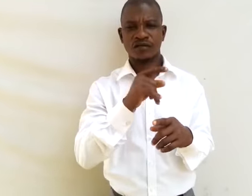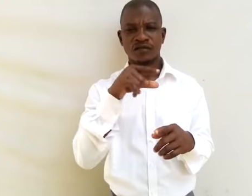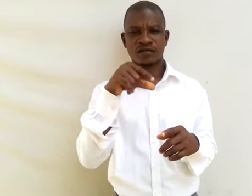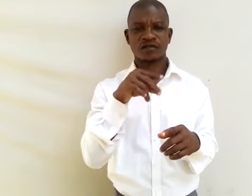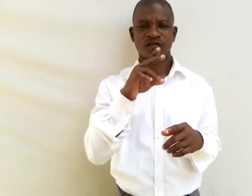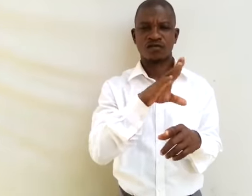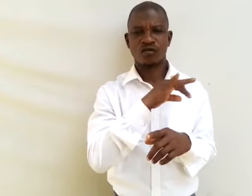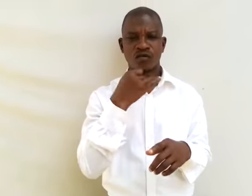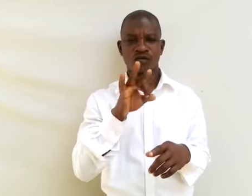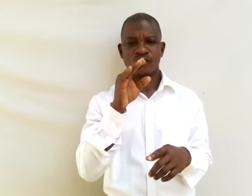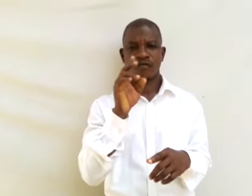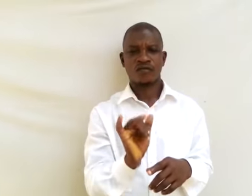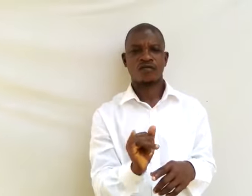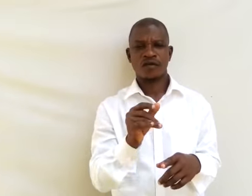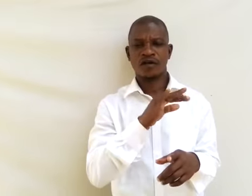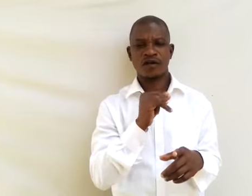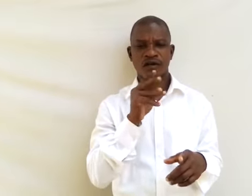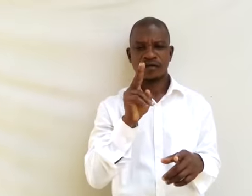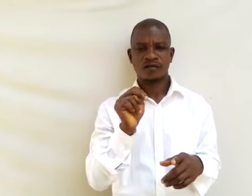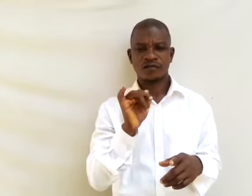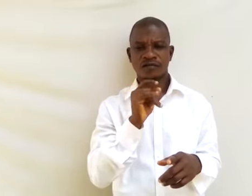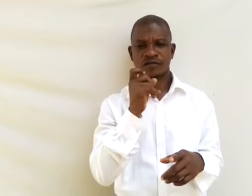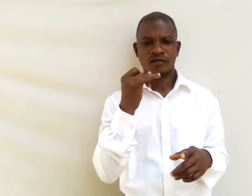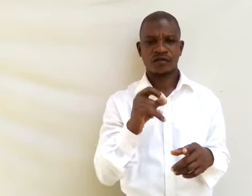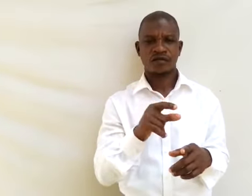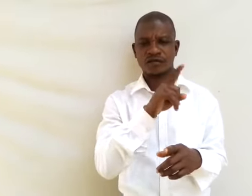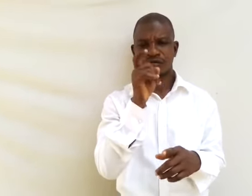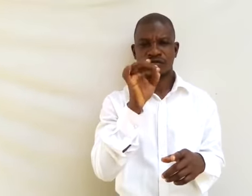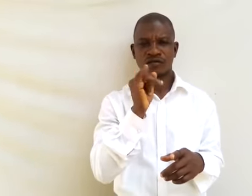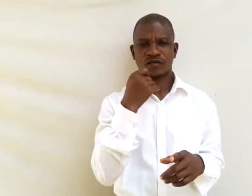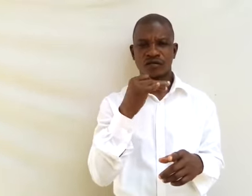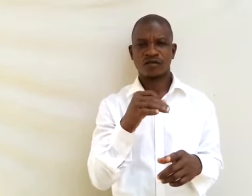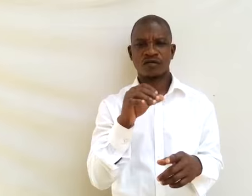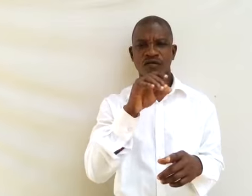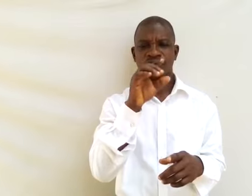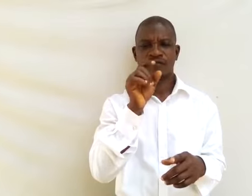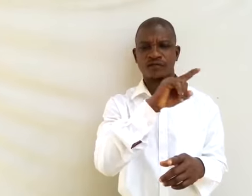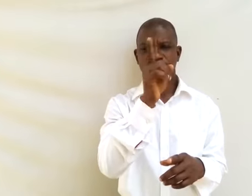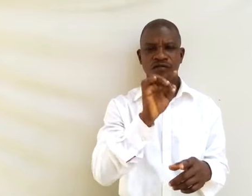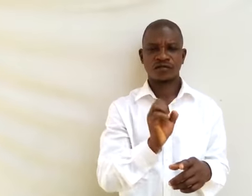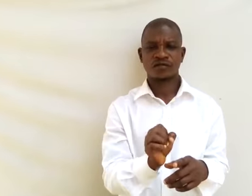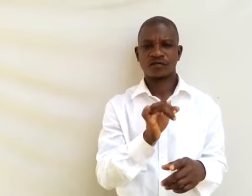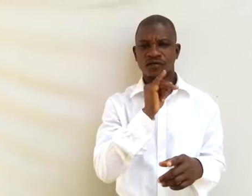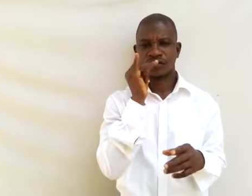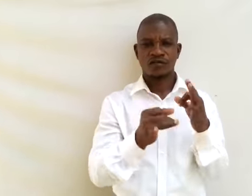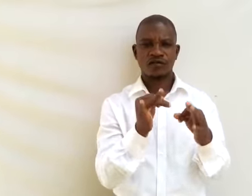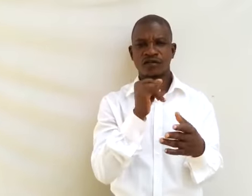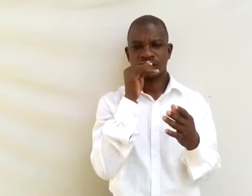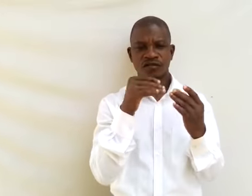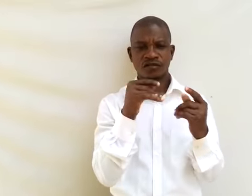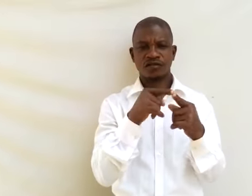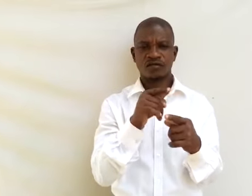Y and inversely as the square of Z. If X is equal to